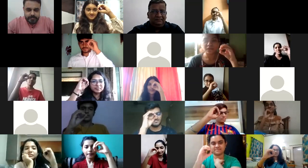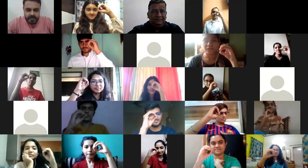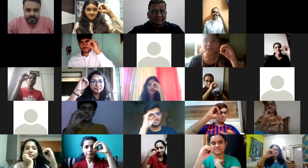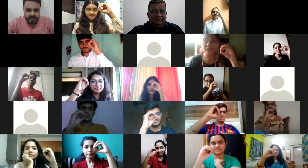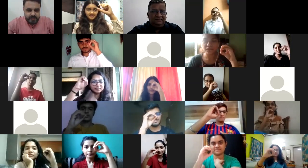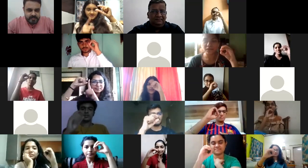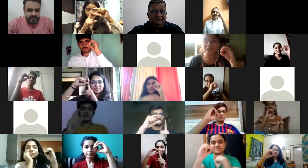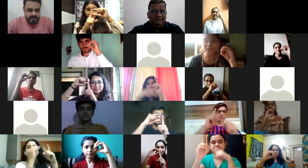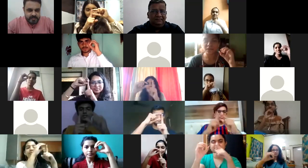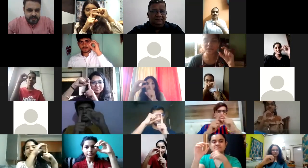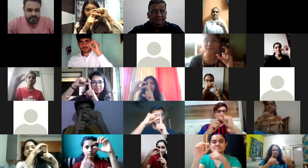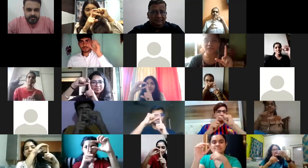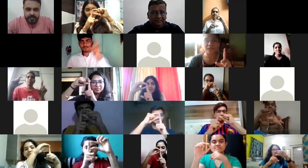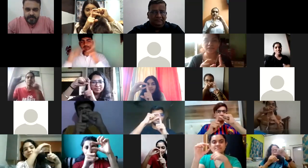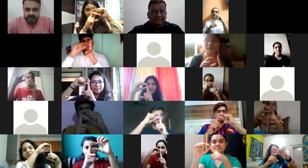P, P for parrot.